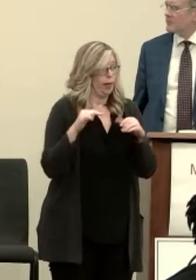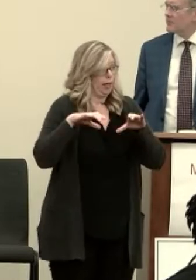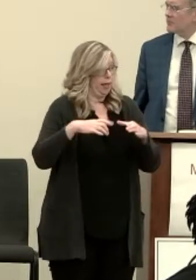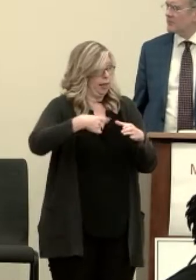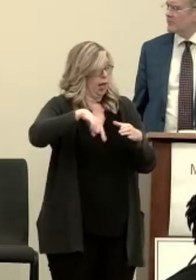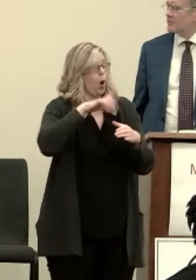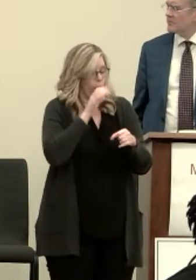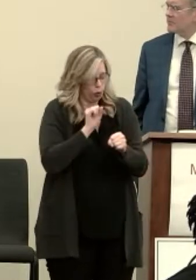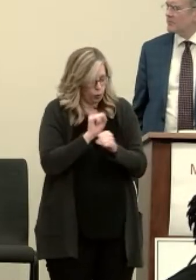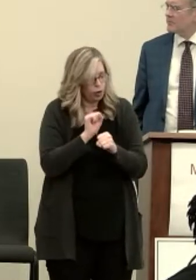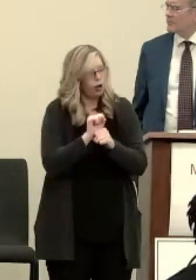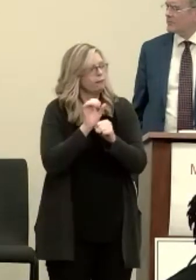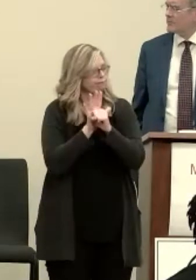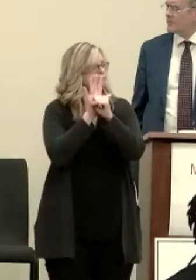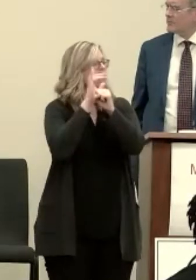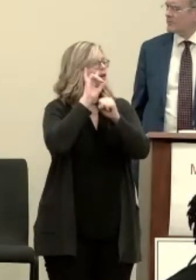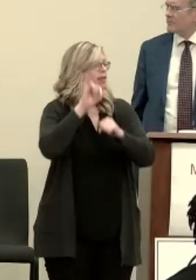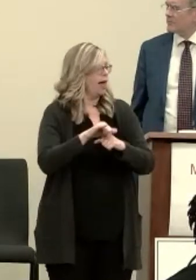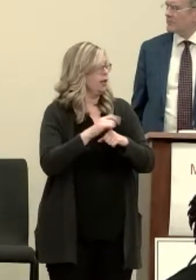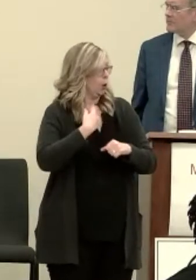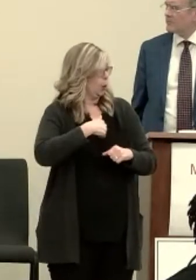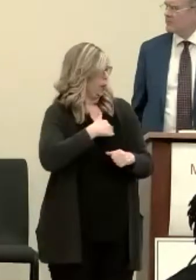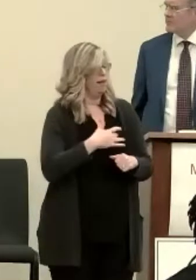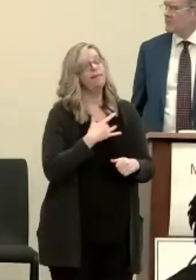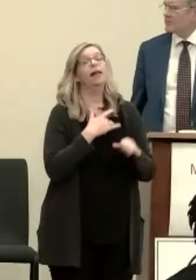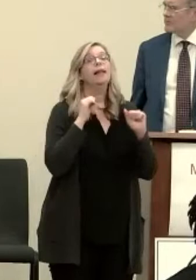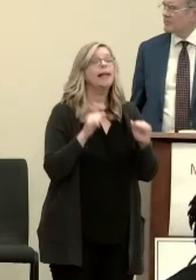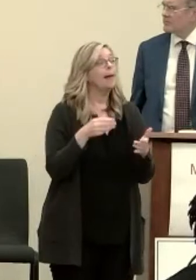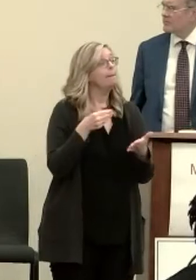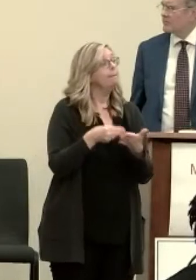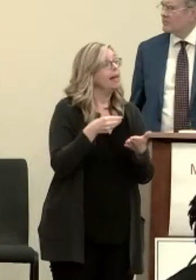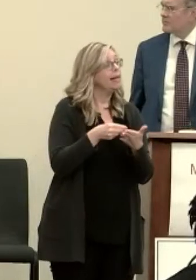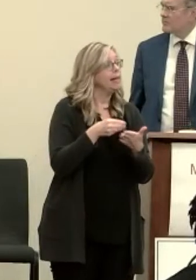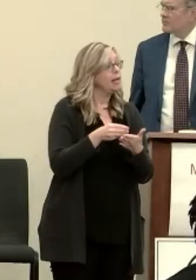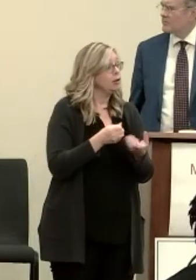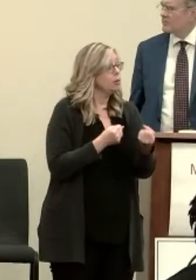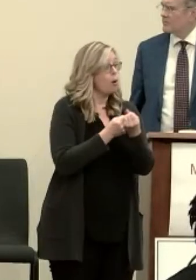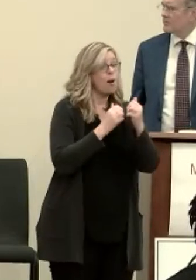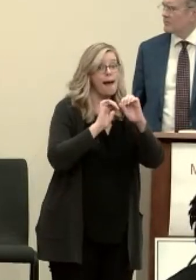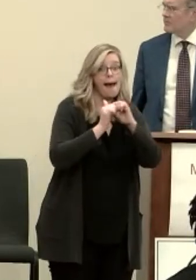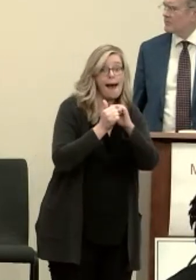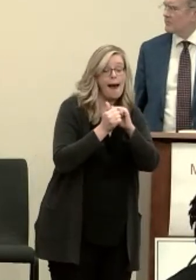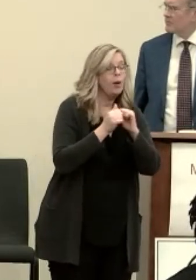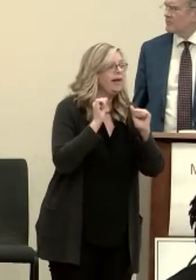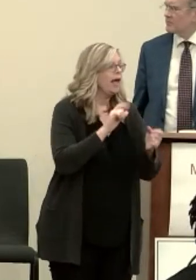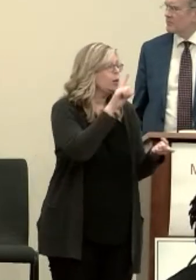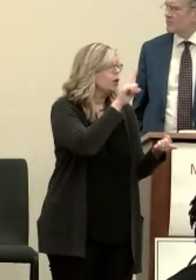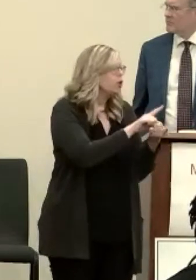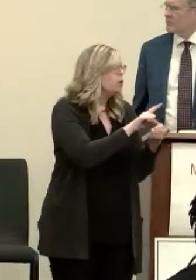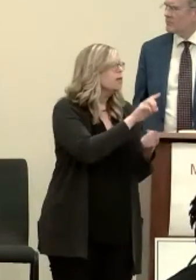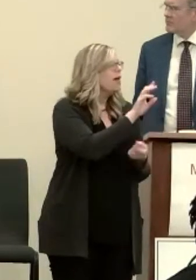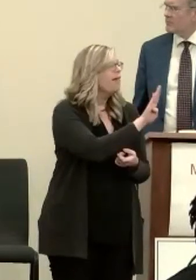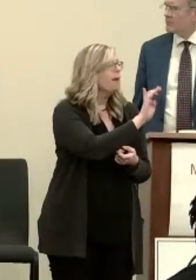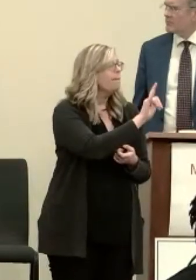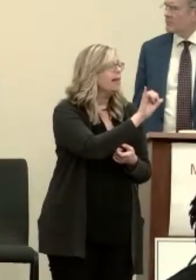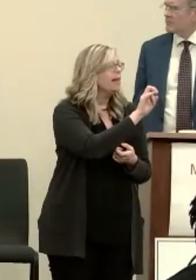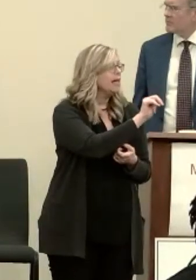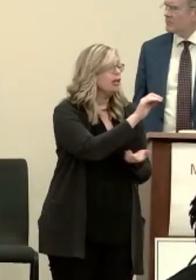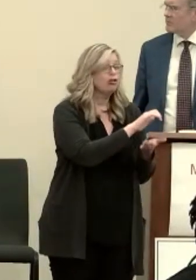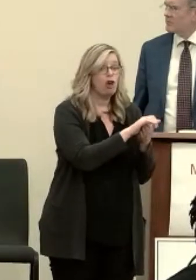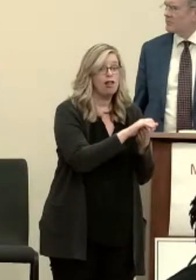We believe that we could fund this by reducing the billions of dollars in subsidies that go to